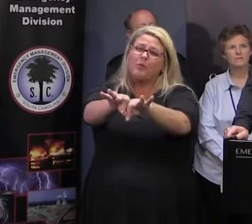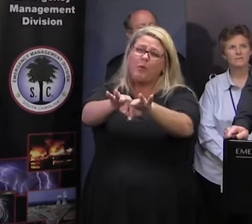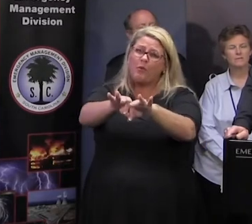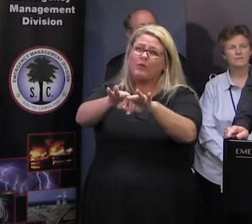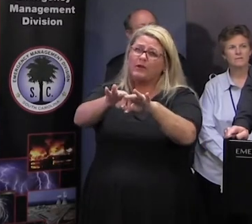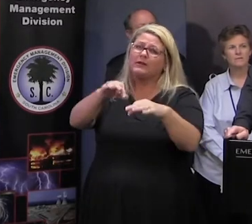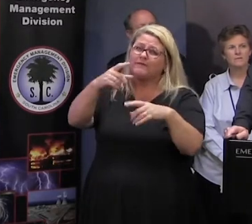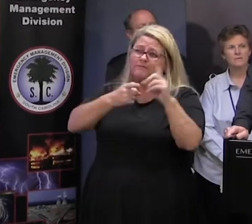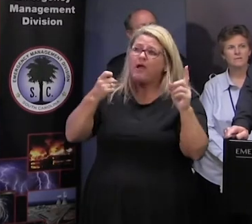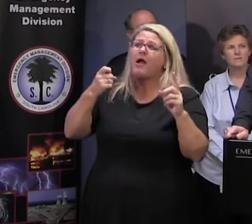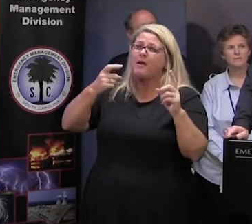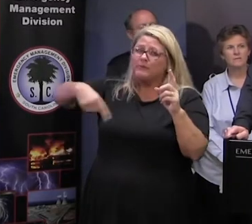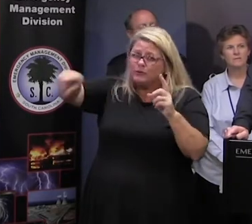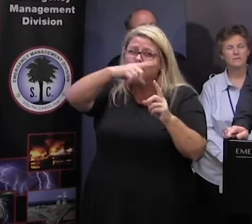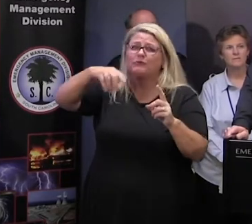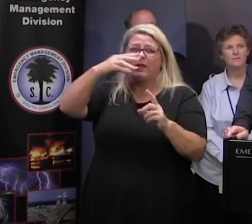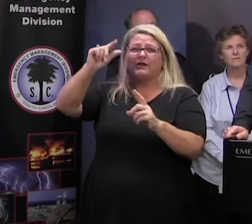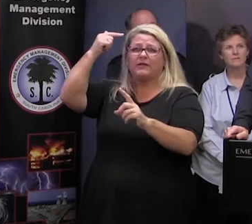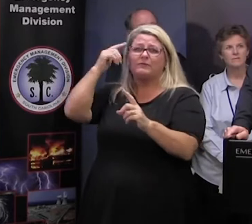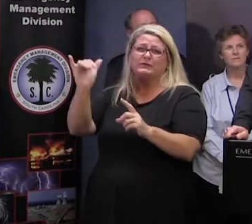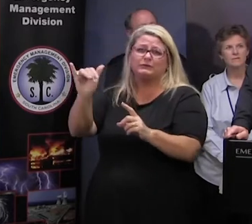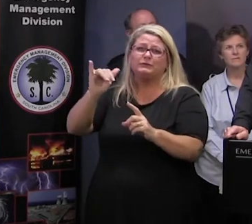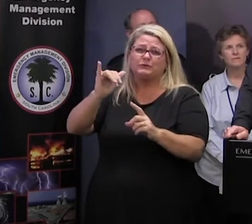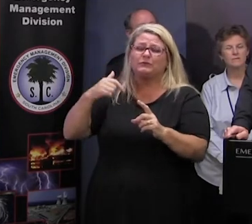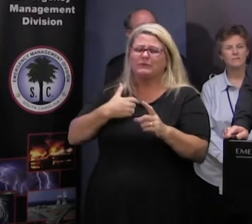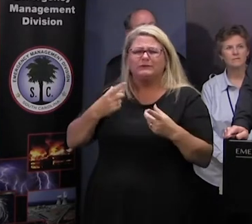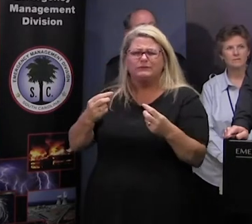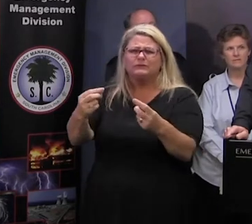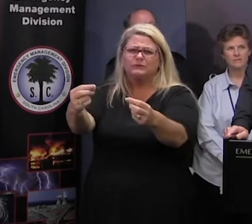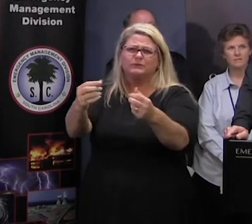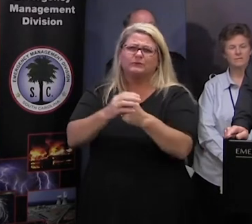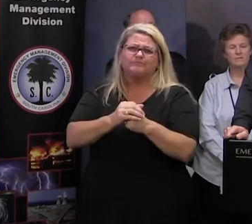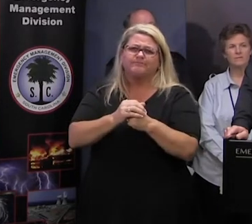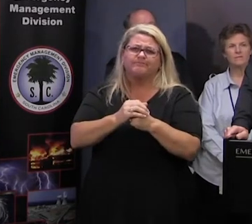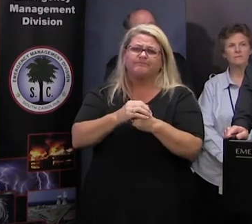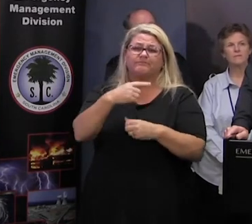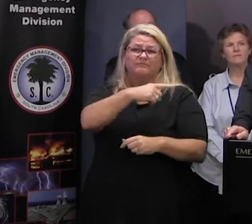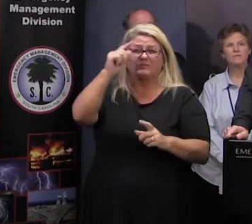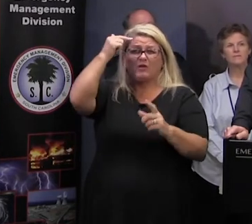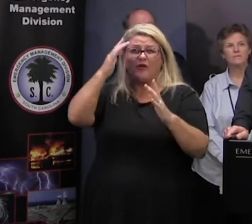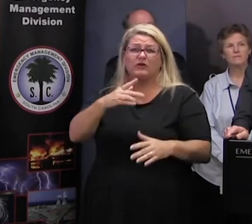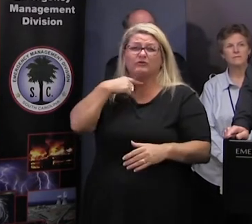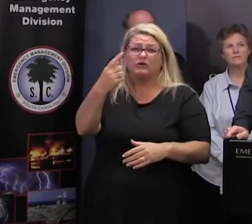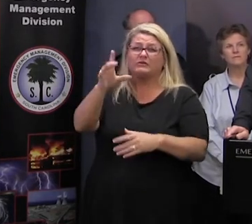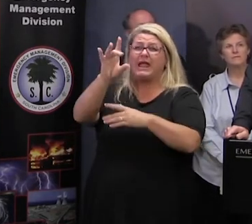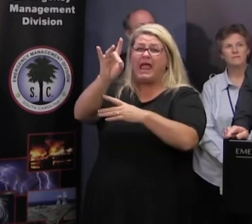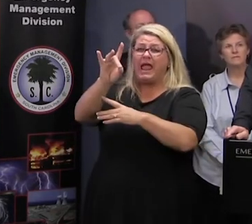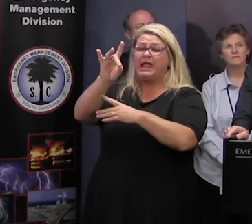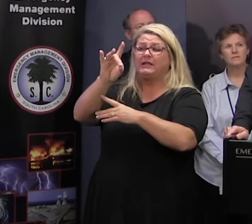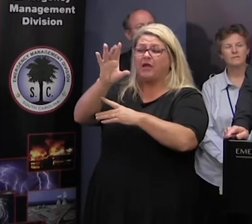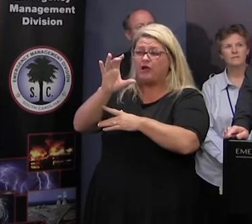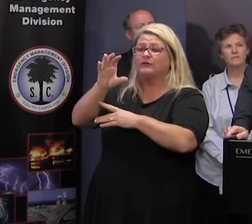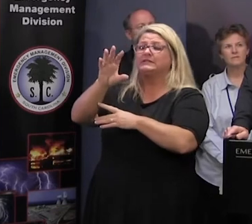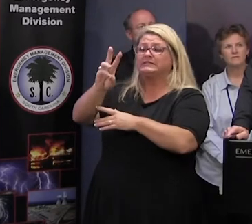Carolina at this time. And we're pushing everything that we can to push forward. So I want to reiterate the, you know, what the governor said. 800-621-FEMA